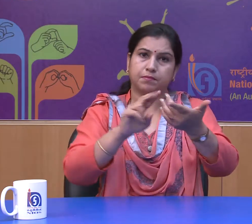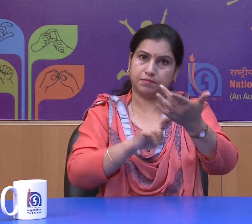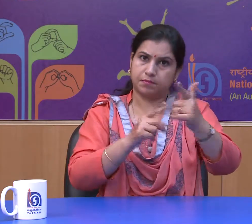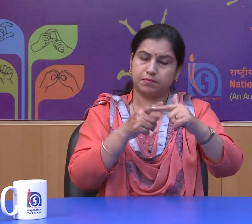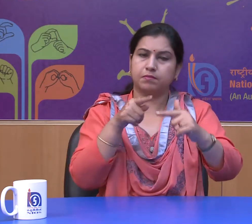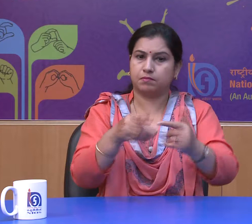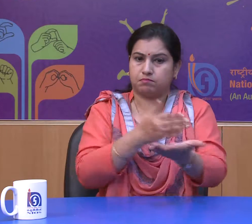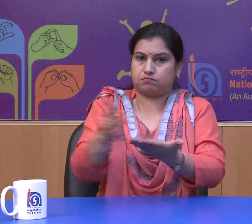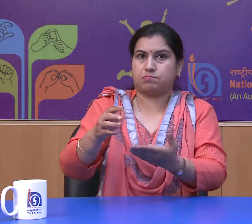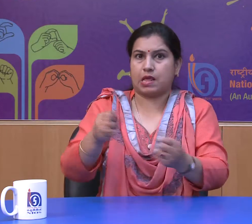IMPEACHMENT.